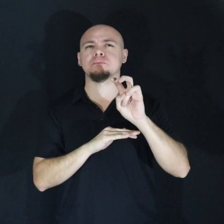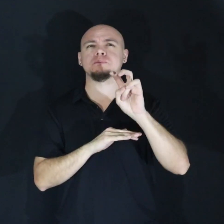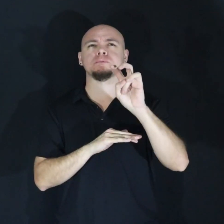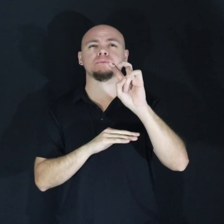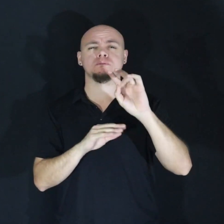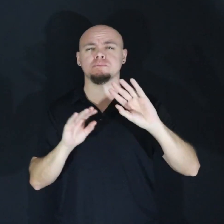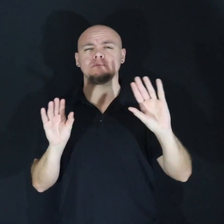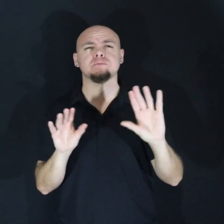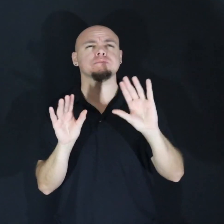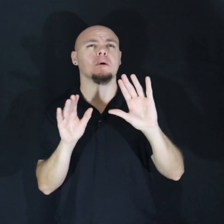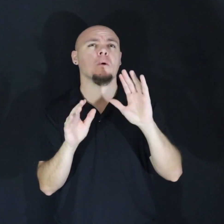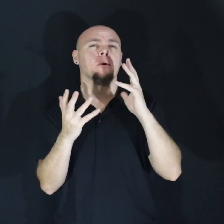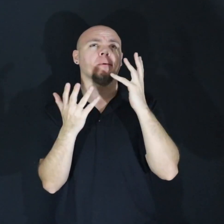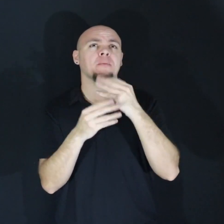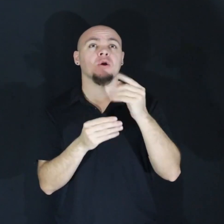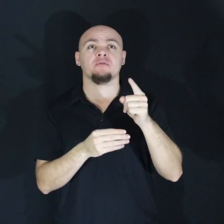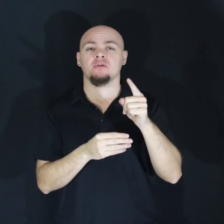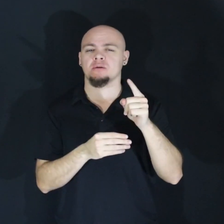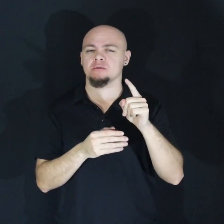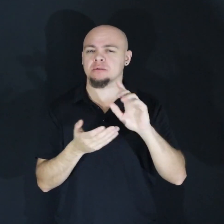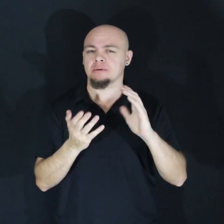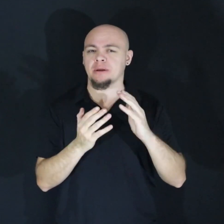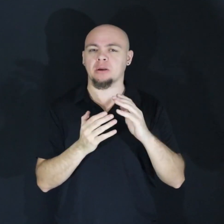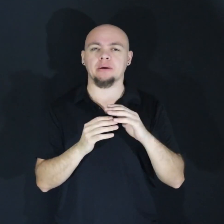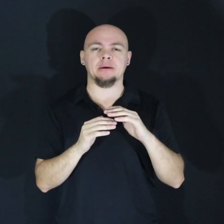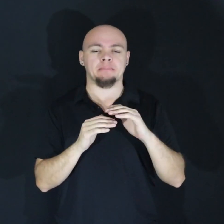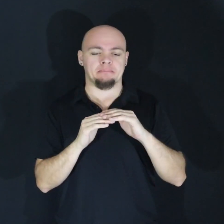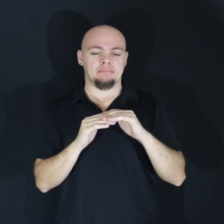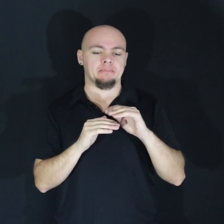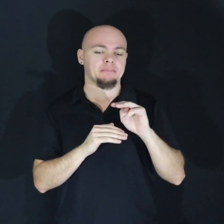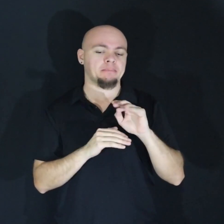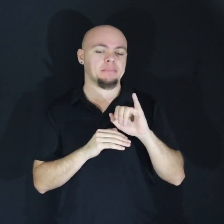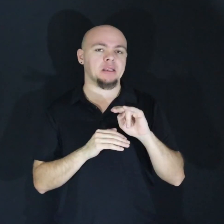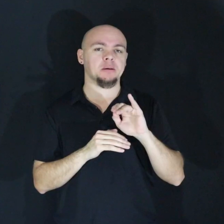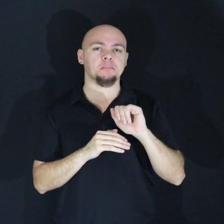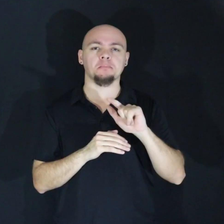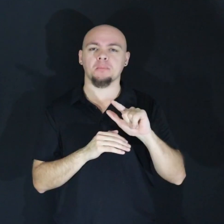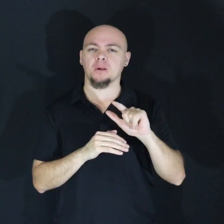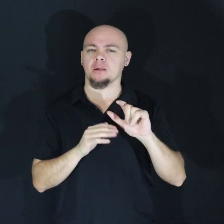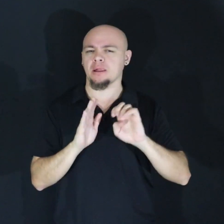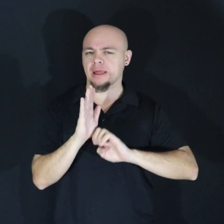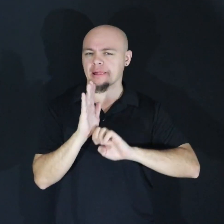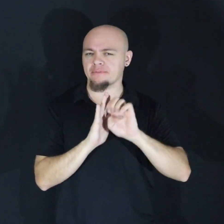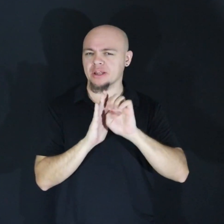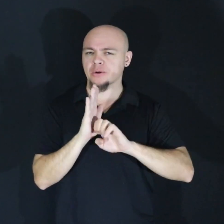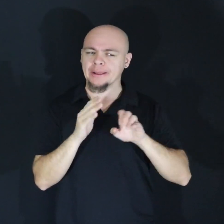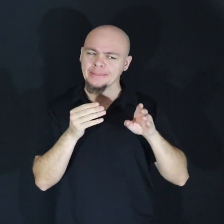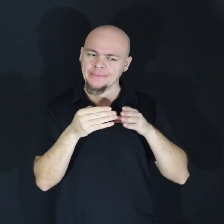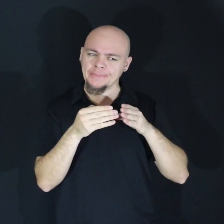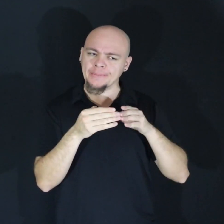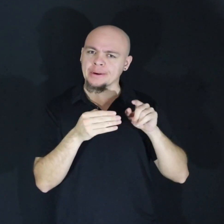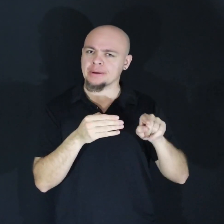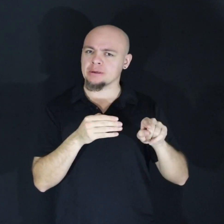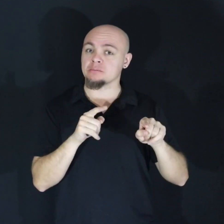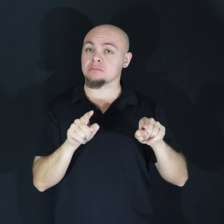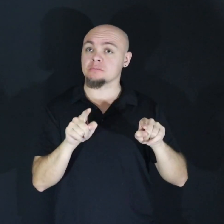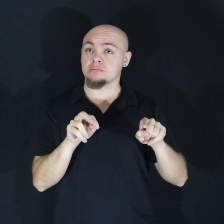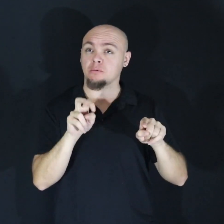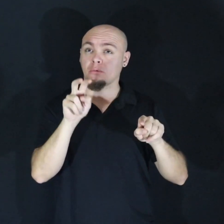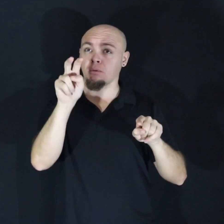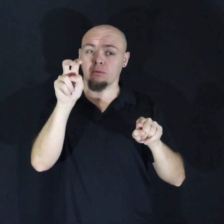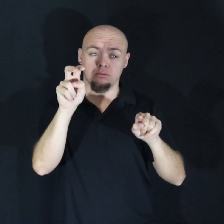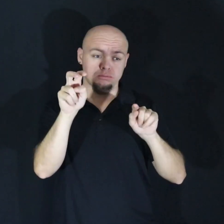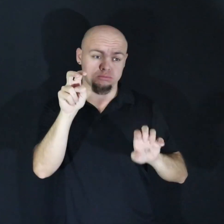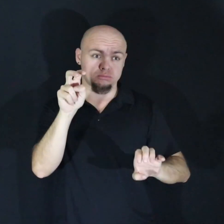away, versus a sleek, minimalistic elevator tucked away in a corner. Both serve a